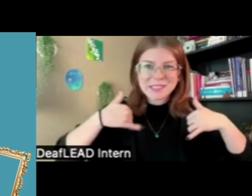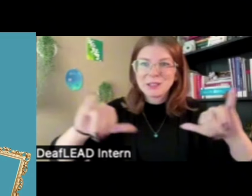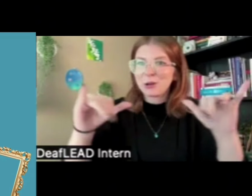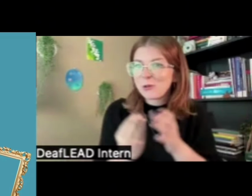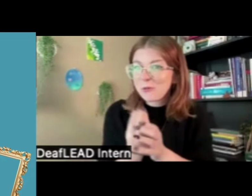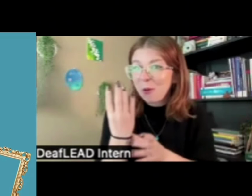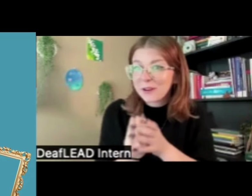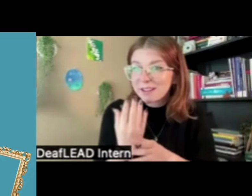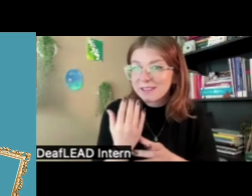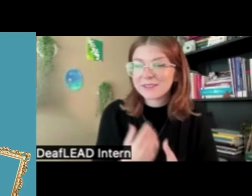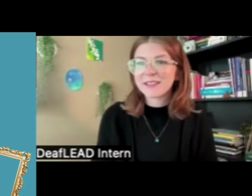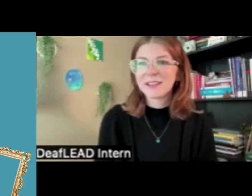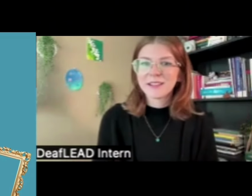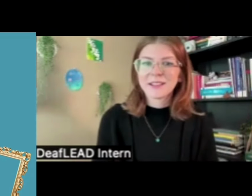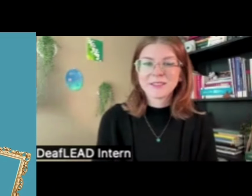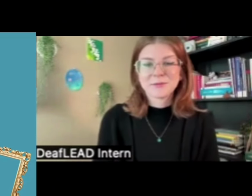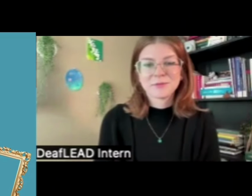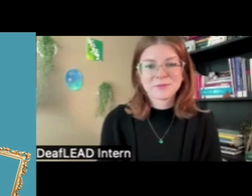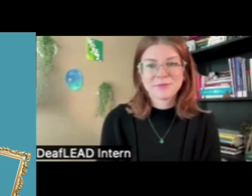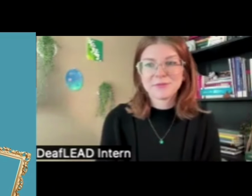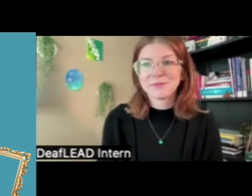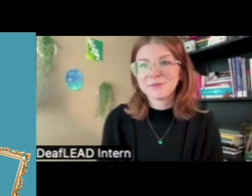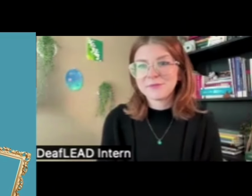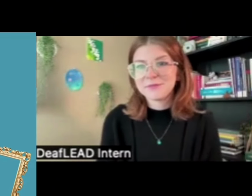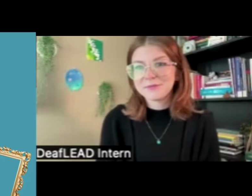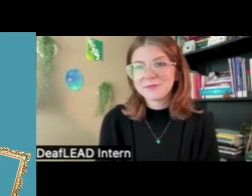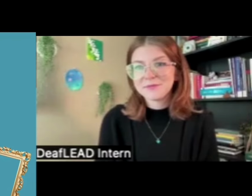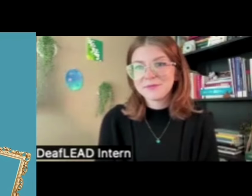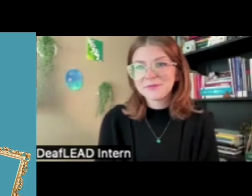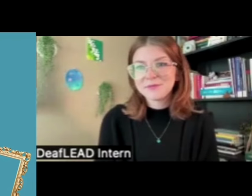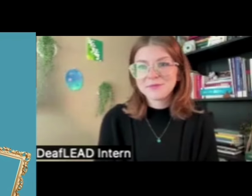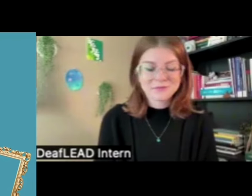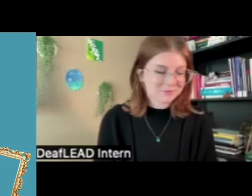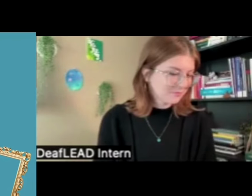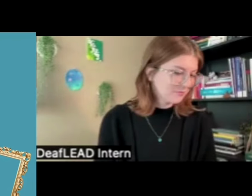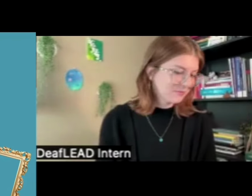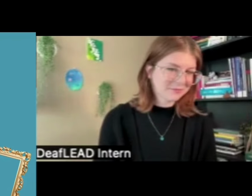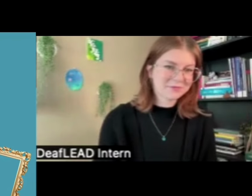It's a good reminder that I'm still growing.